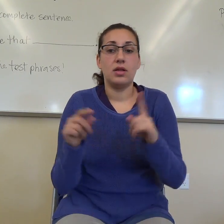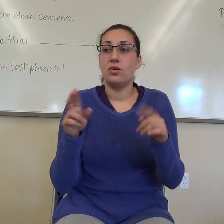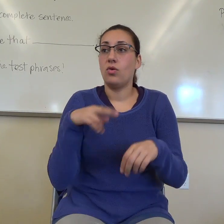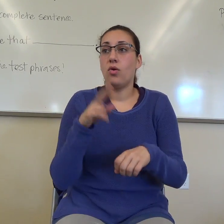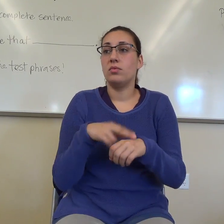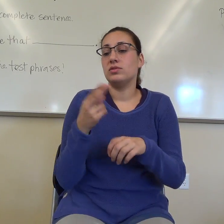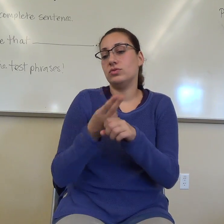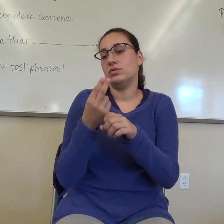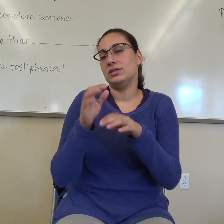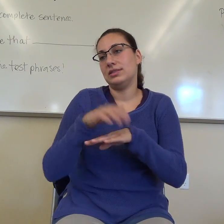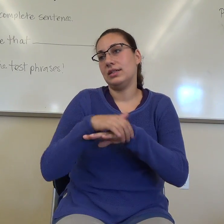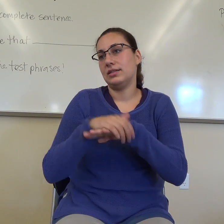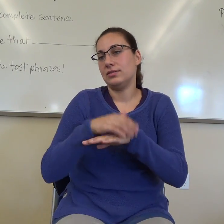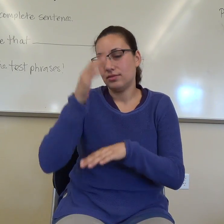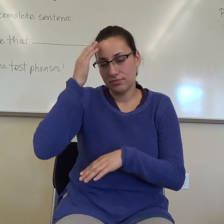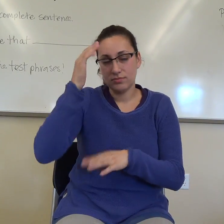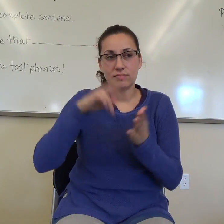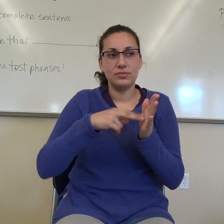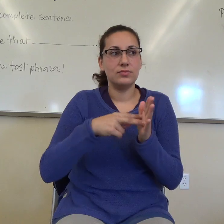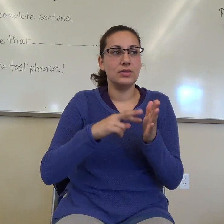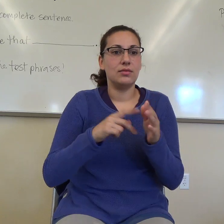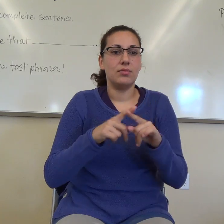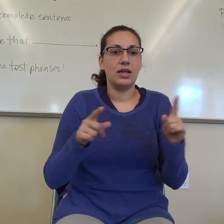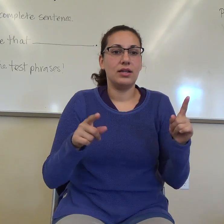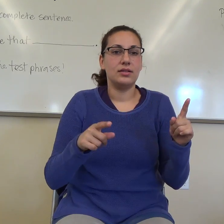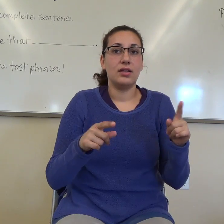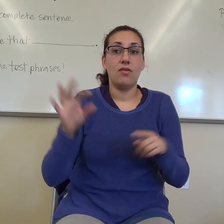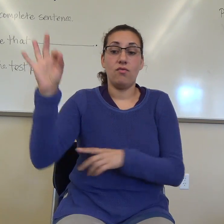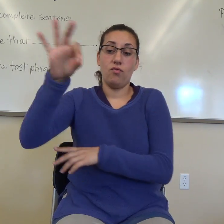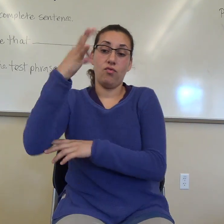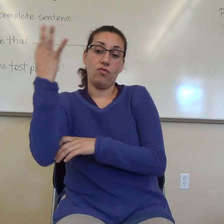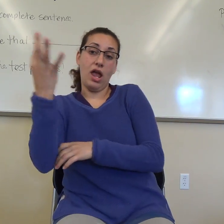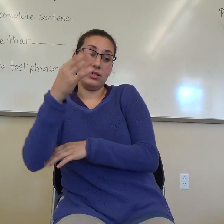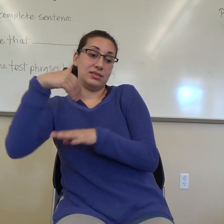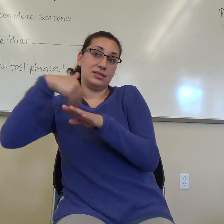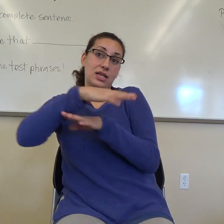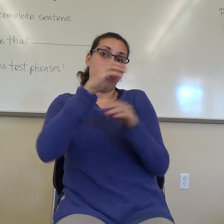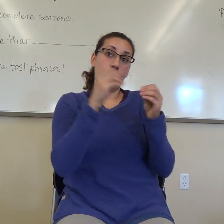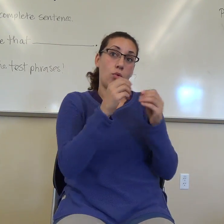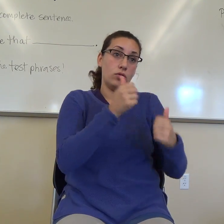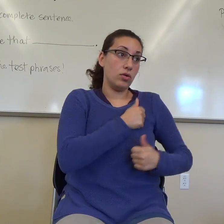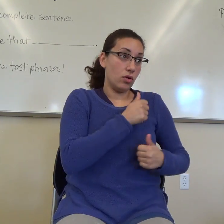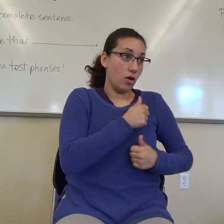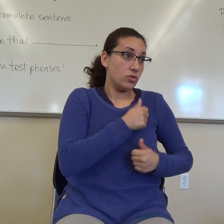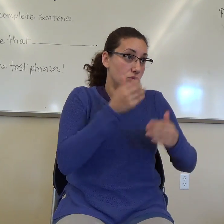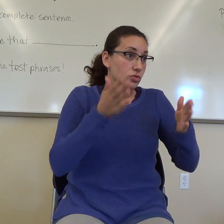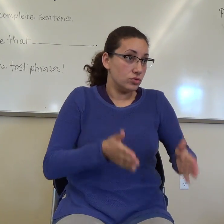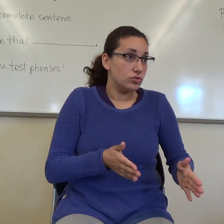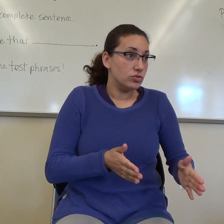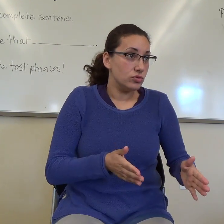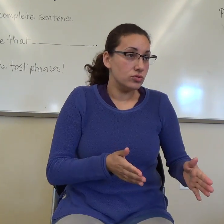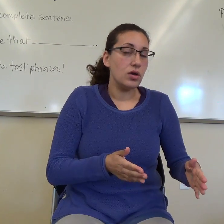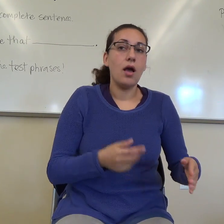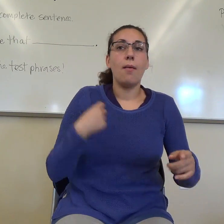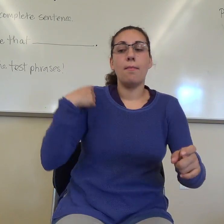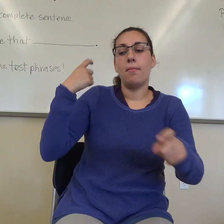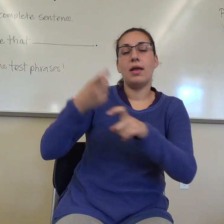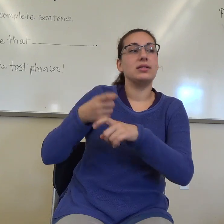We know what they're saying. The French sent more troops, Mexico was conquered. Okay, they say this